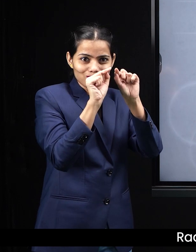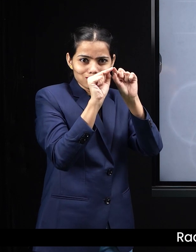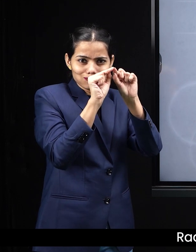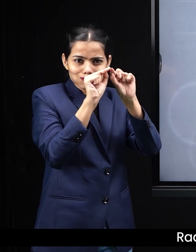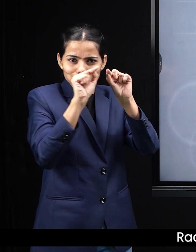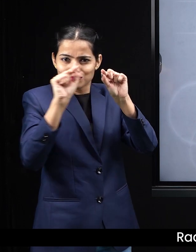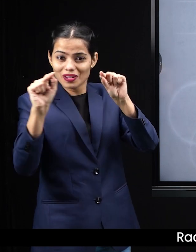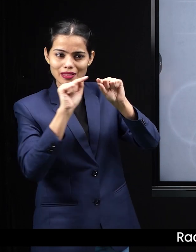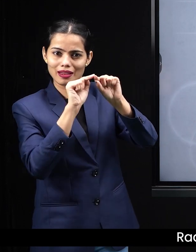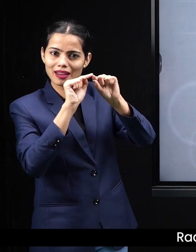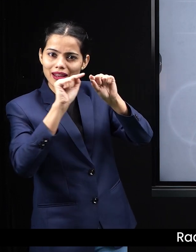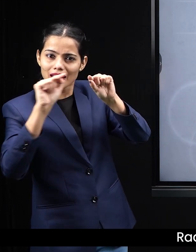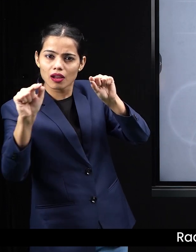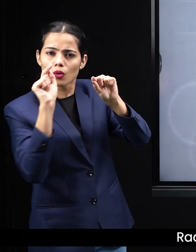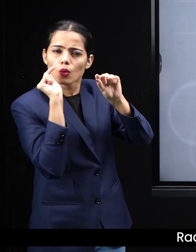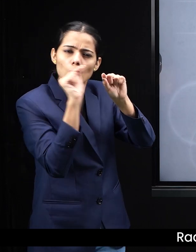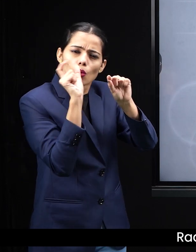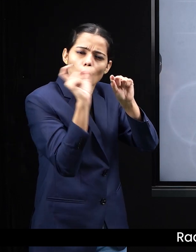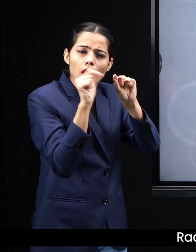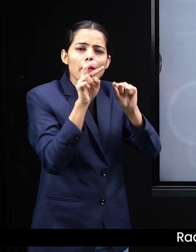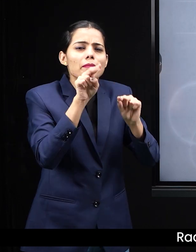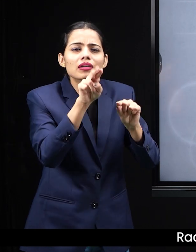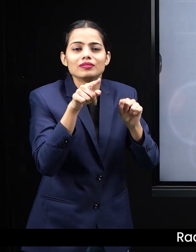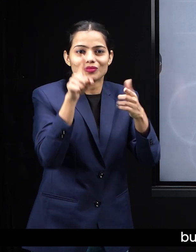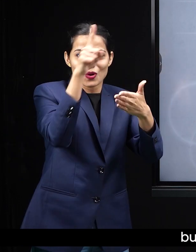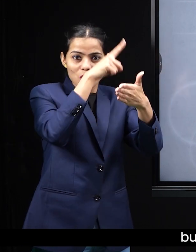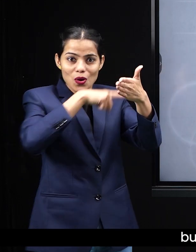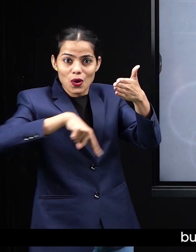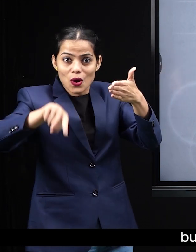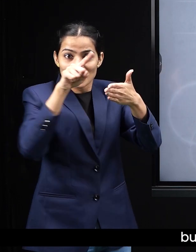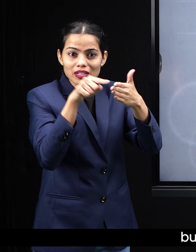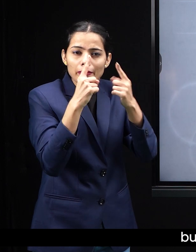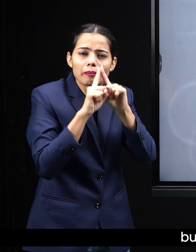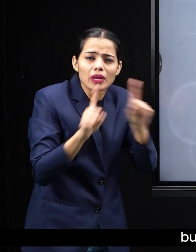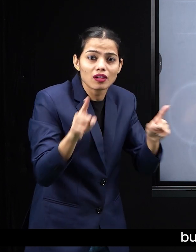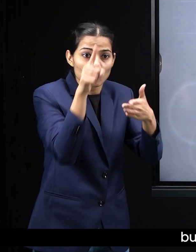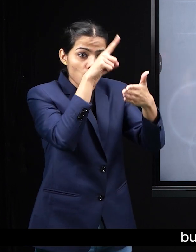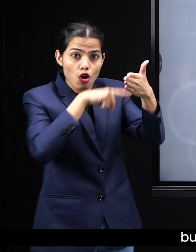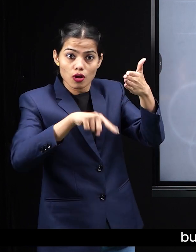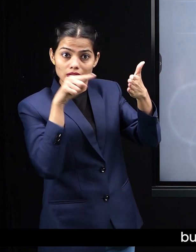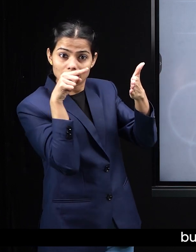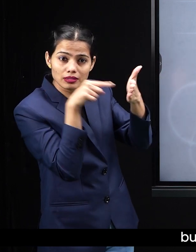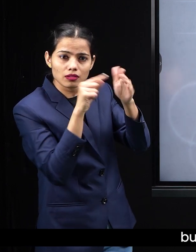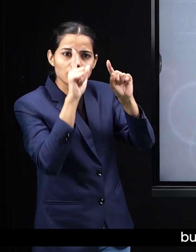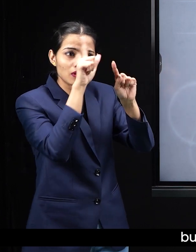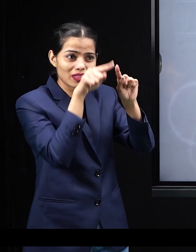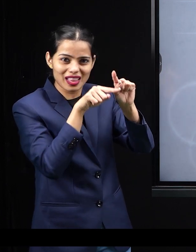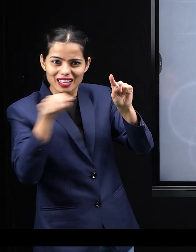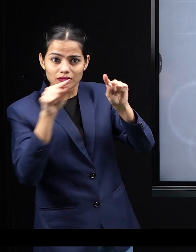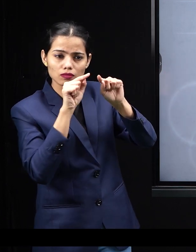Radius is a Latin word that means ray, but in the circle it is the line segment from the center